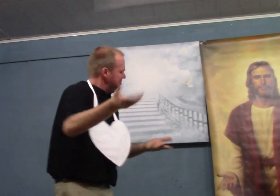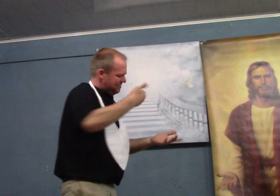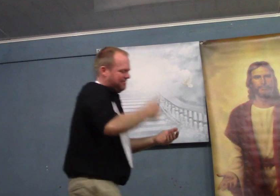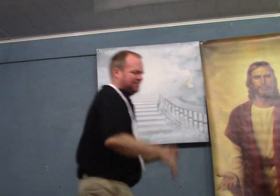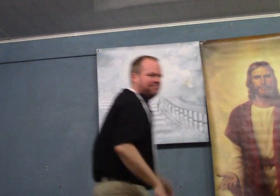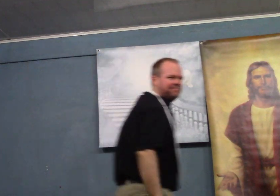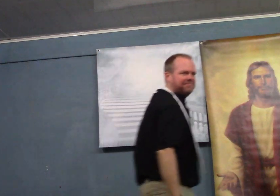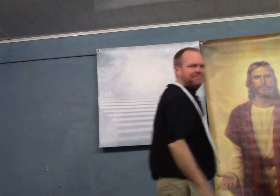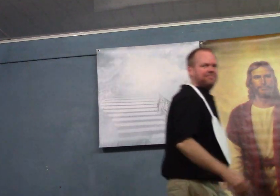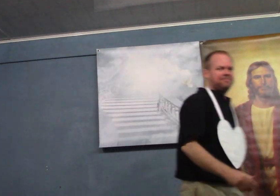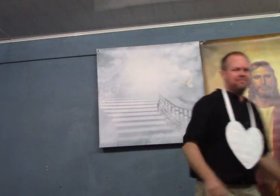please.